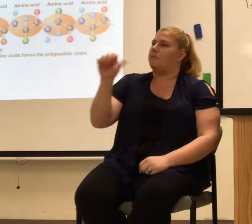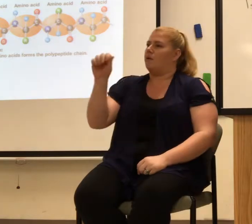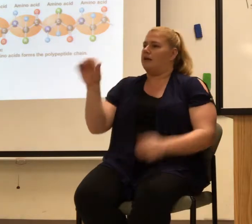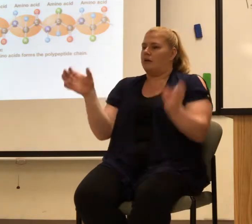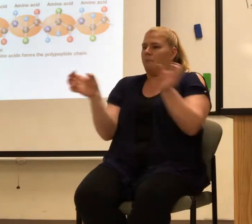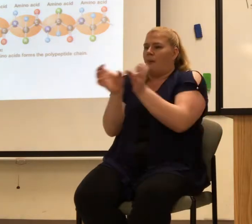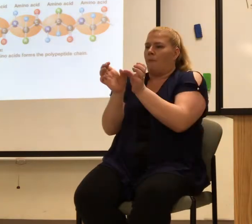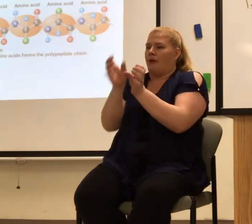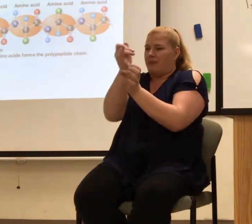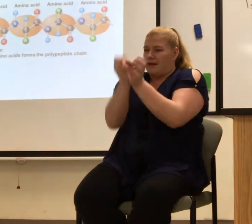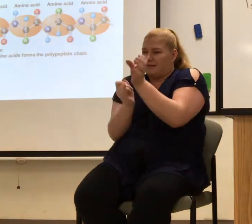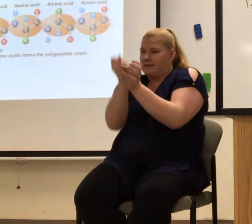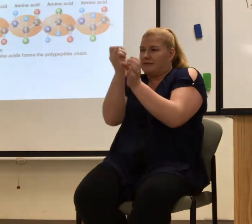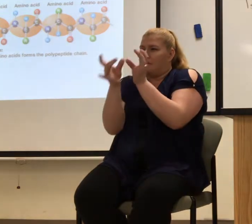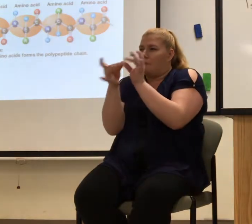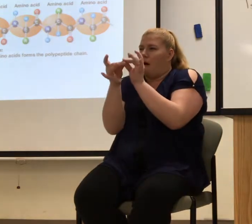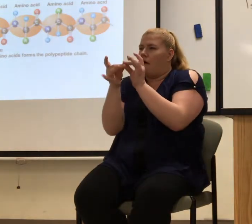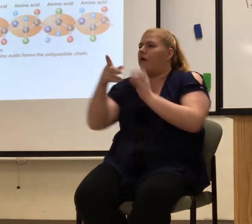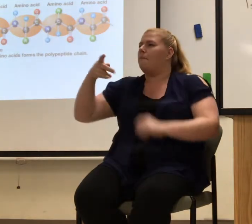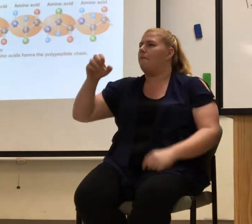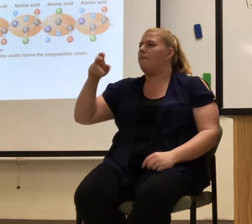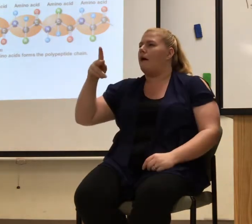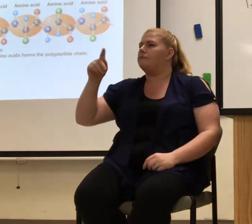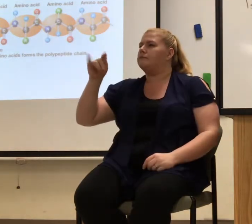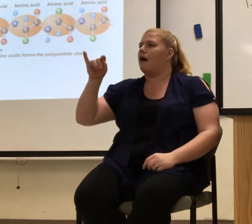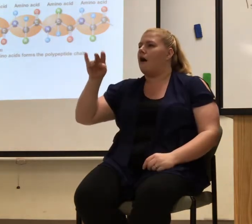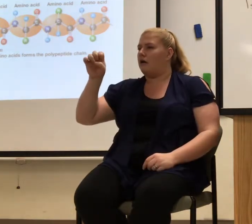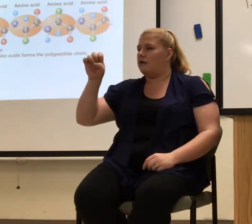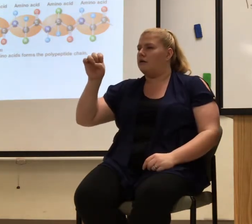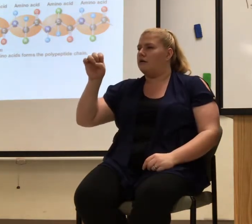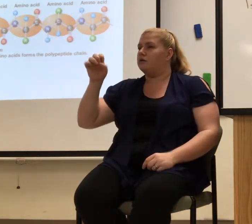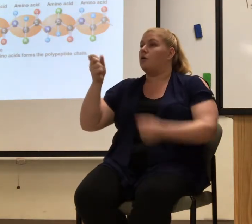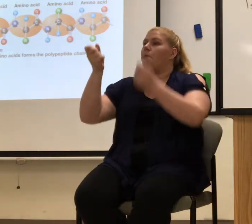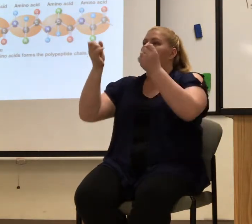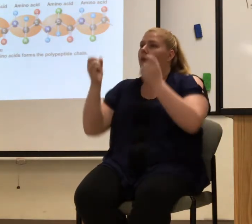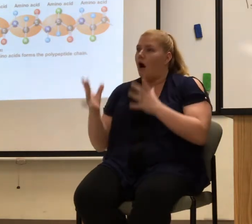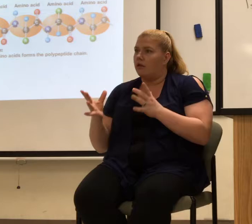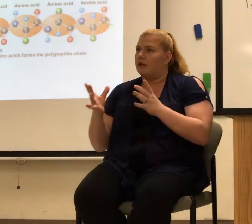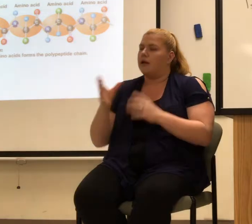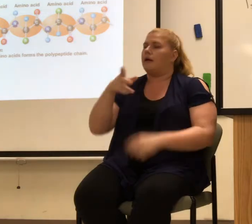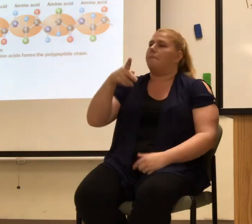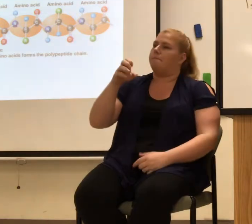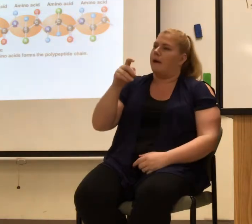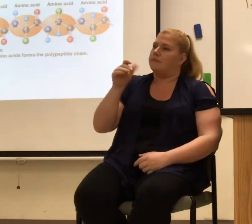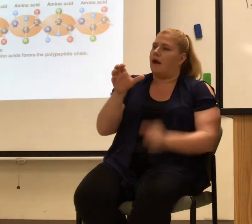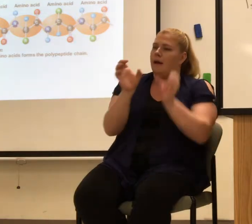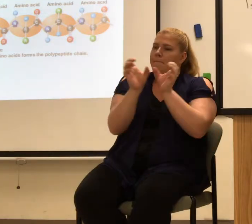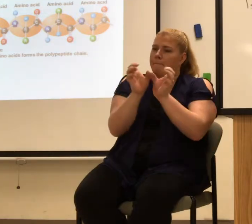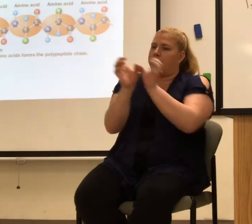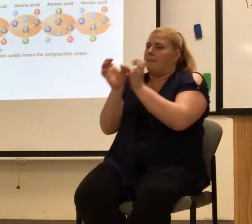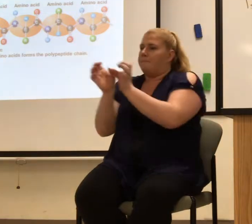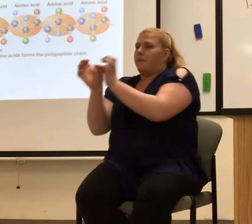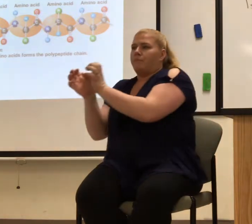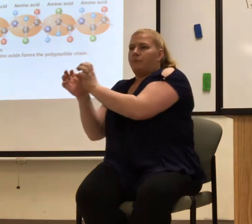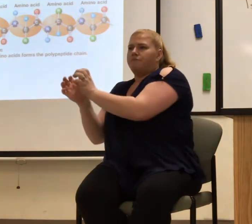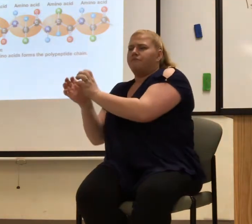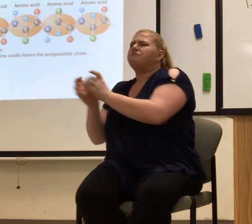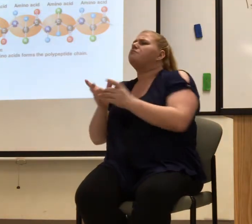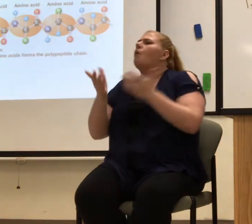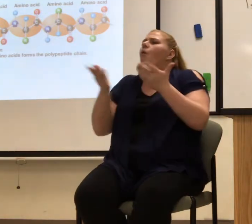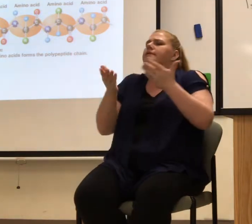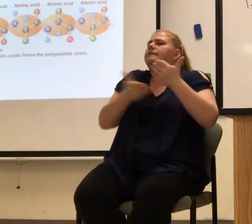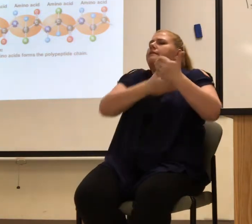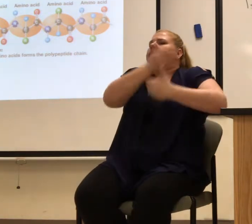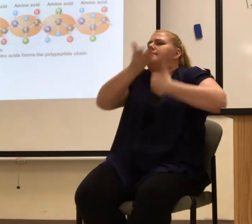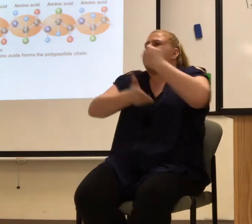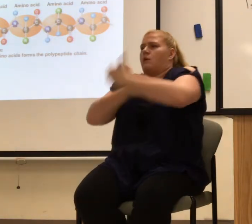each pearl is an individual amino acid, and what is the amino acid sequence from beginning to